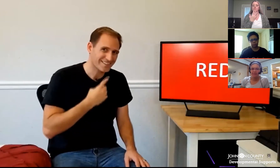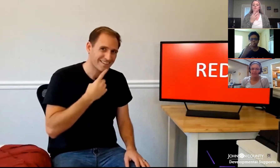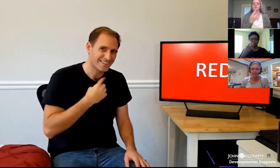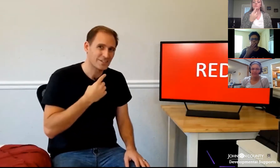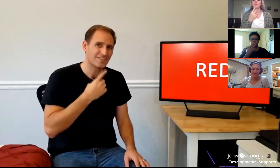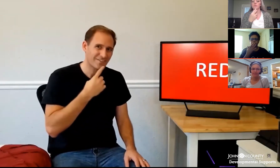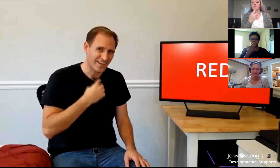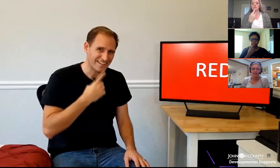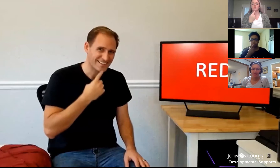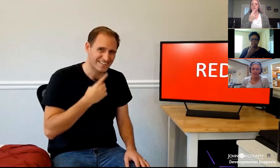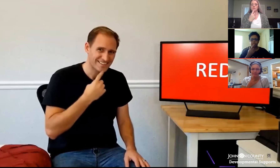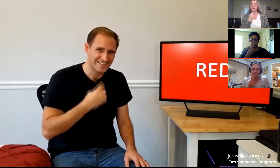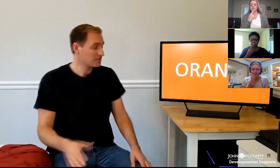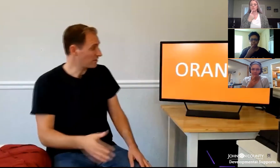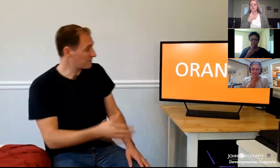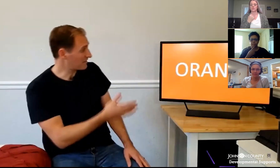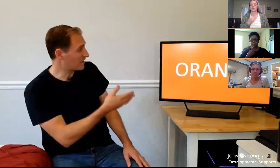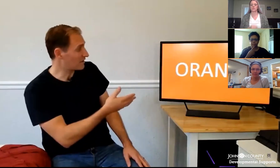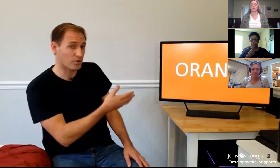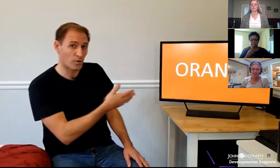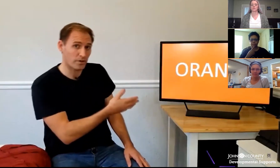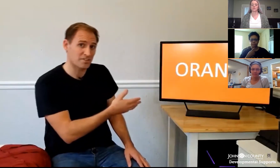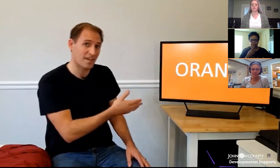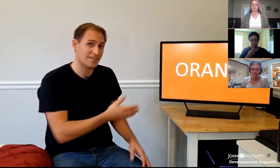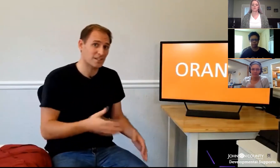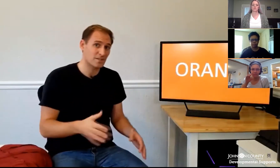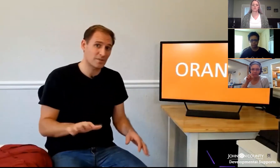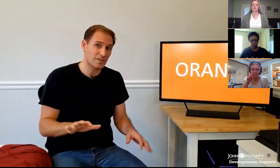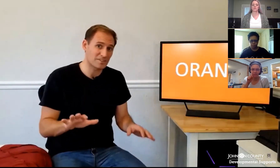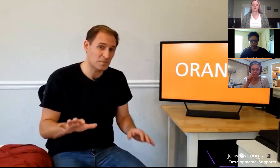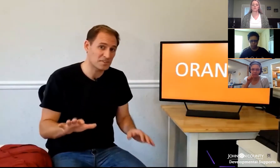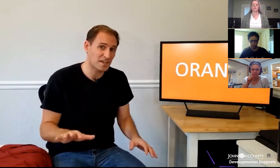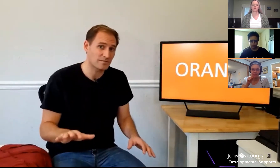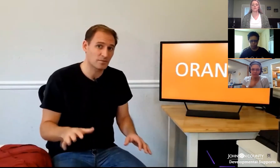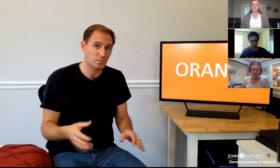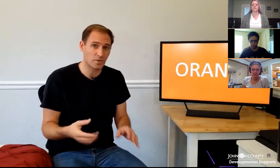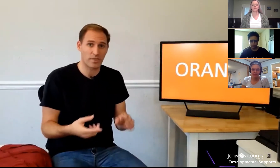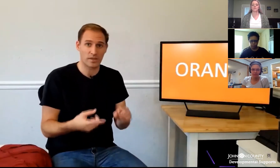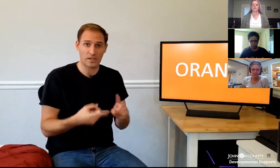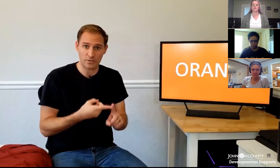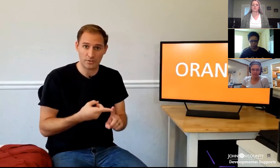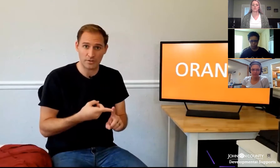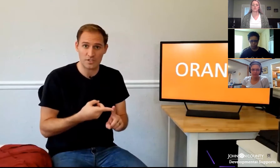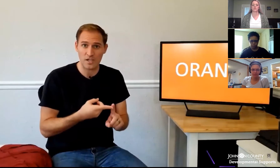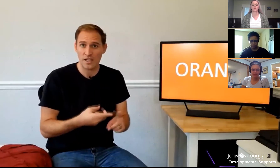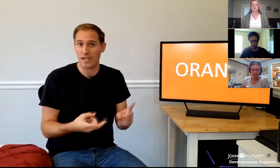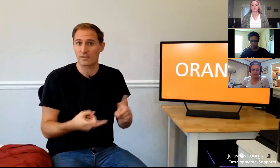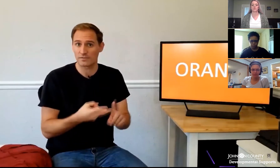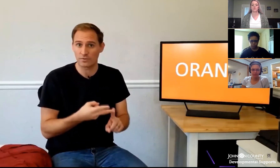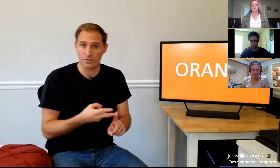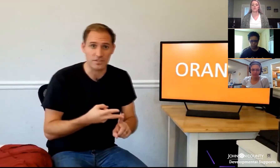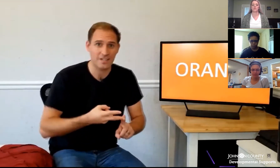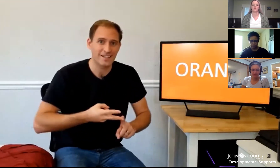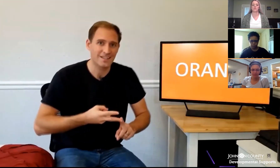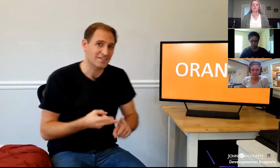red. Red. So this next color, orange, is actually going to be the same sign for both the color orange and